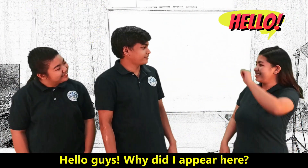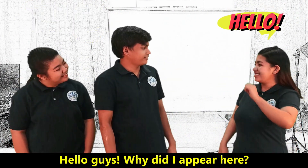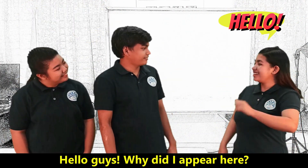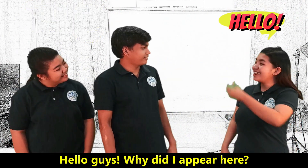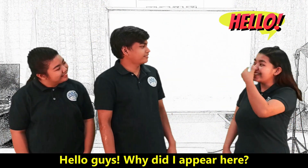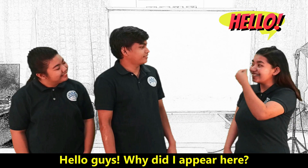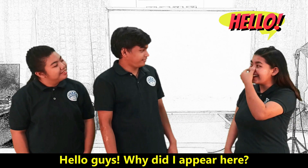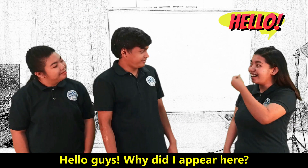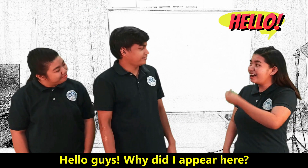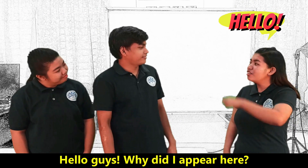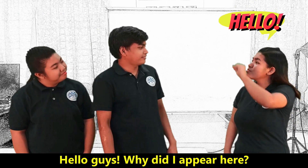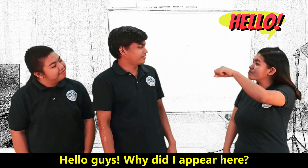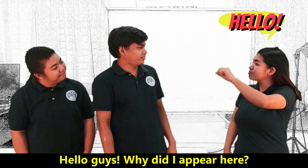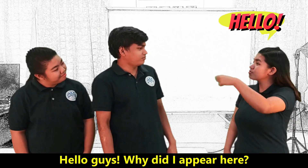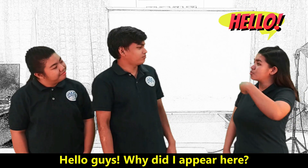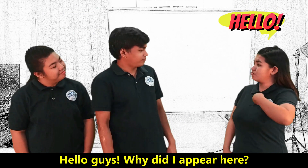Hello guys, why did I appear here?